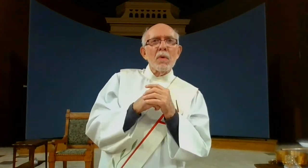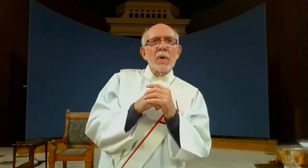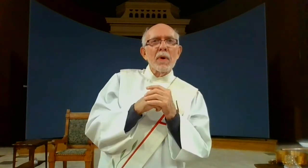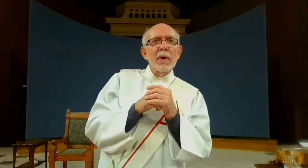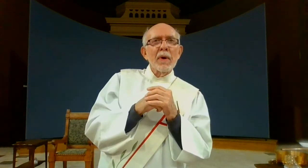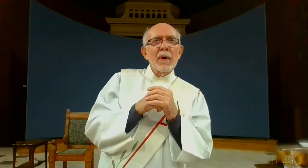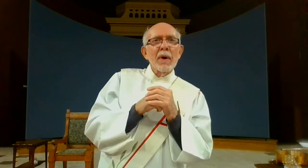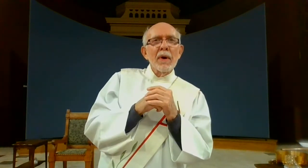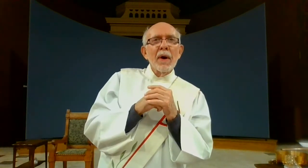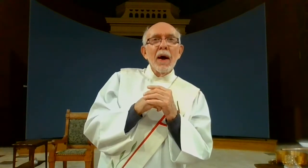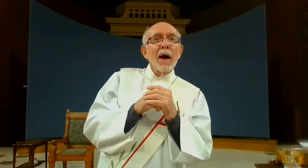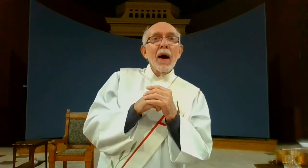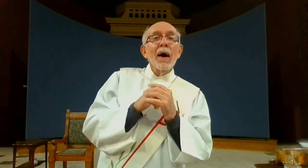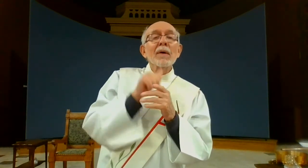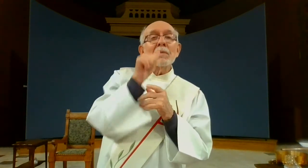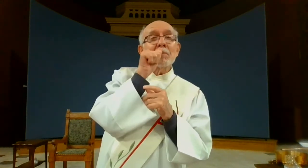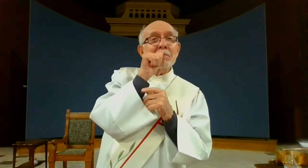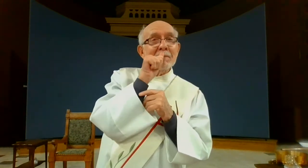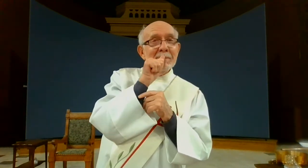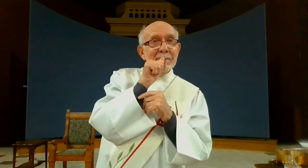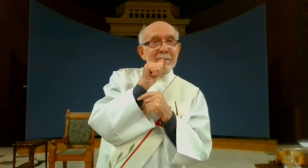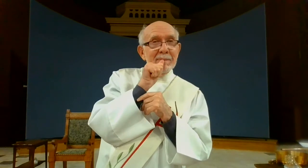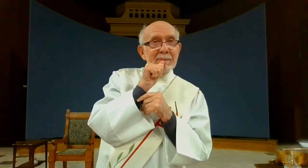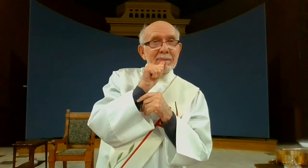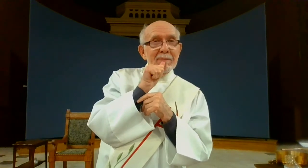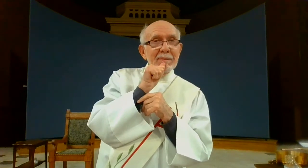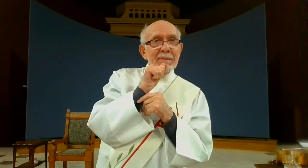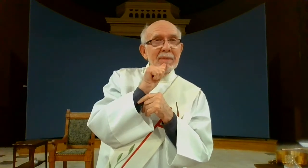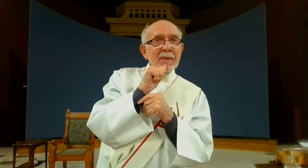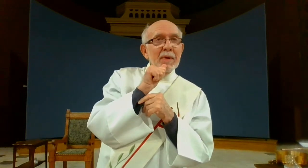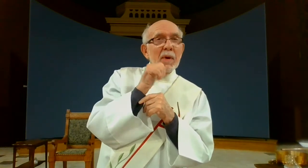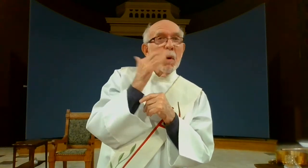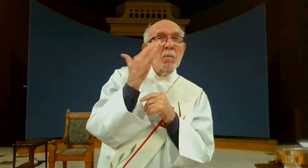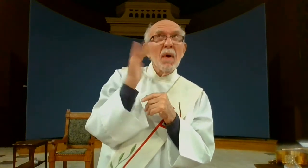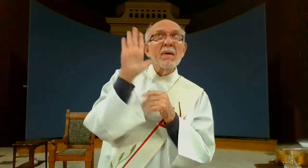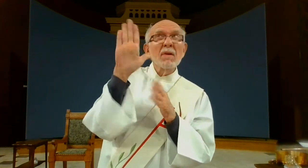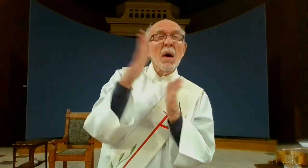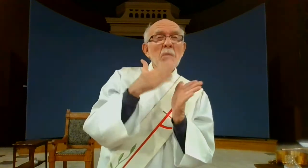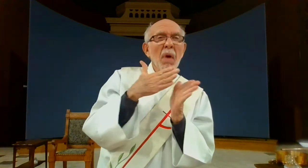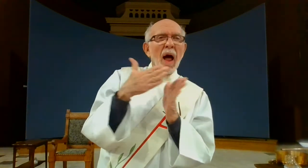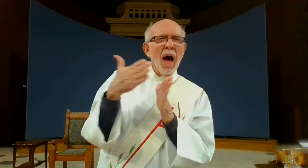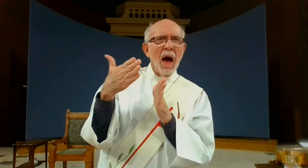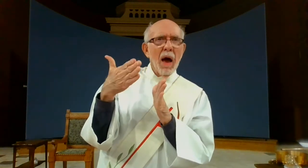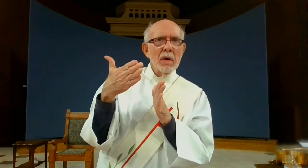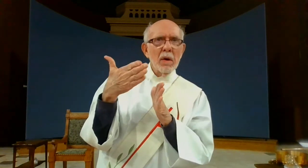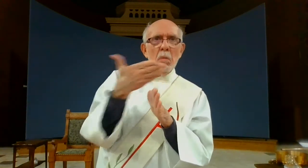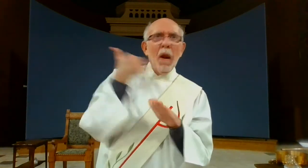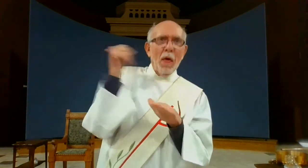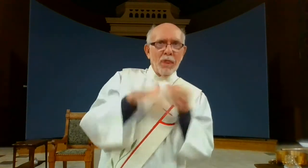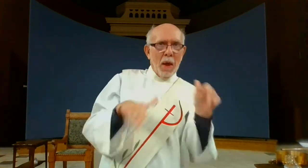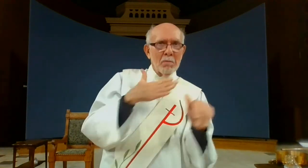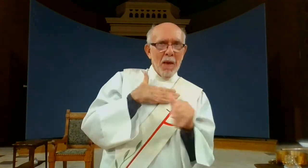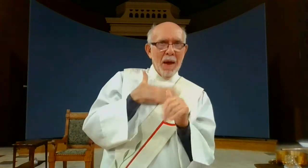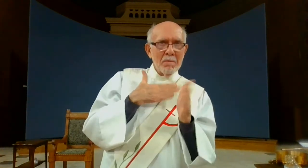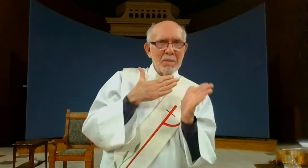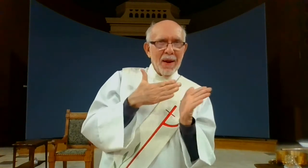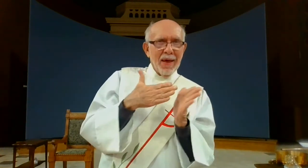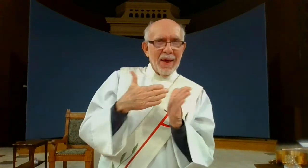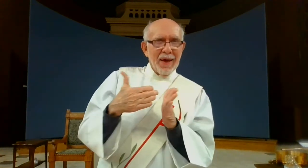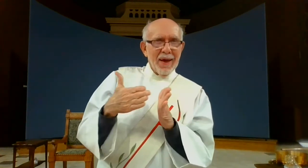it's hard to be patient, and I want an answer to my prayers now. But patience is part of His plan. It's